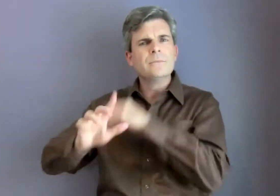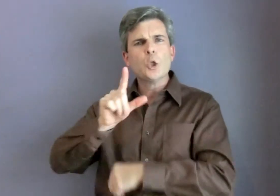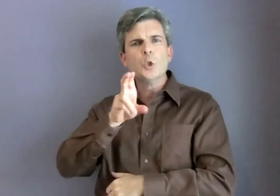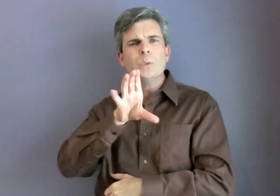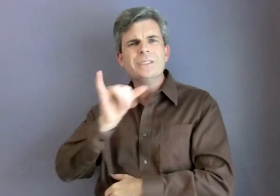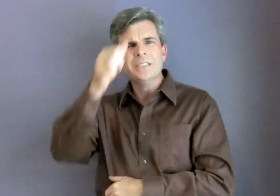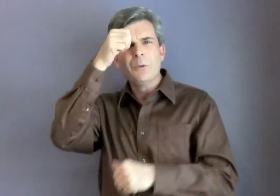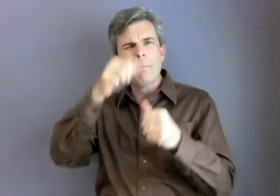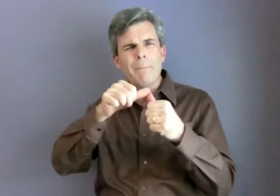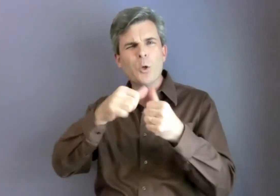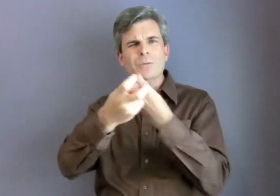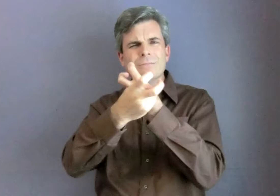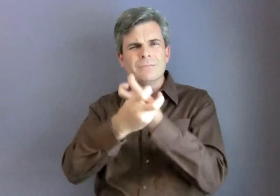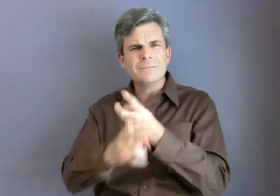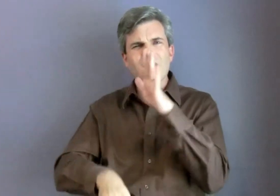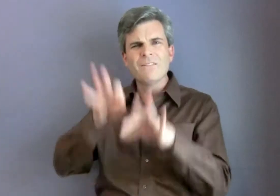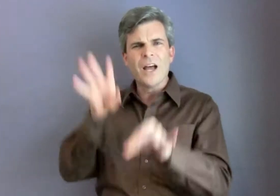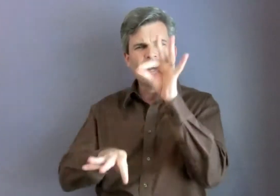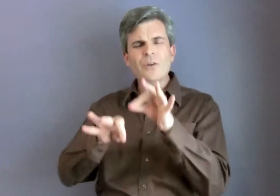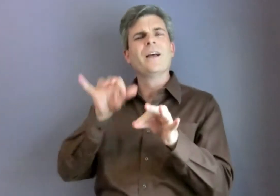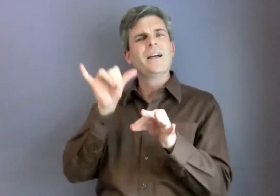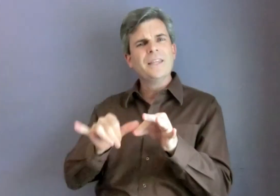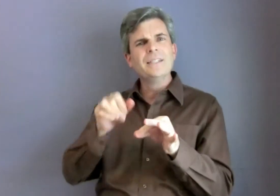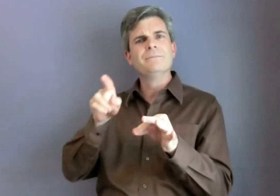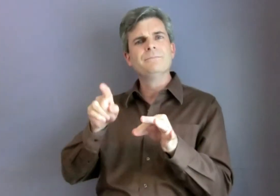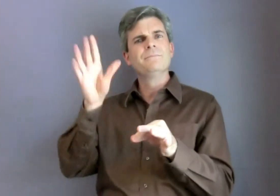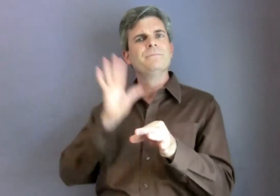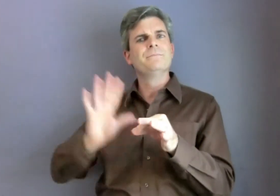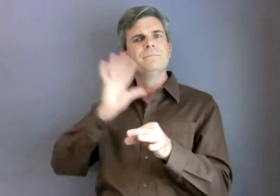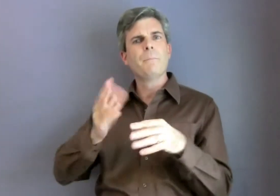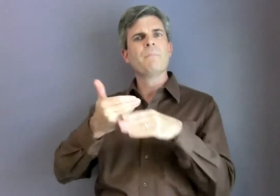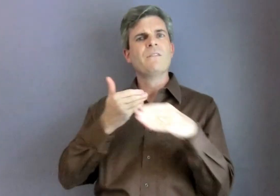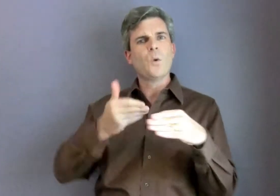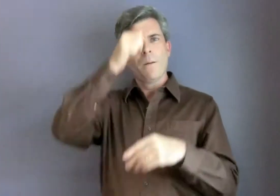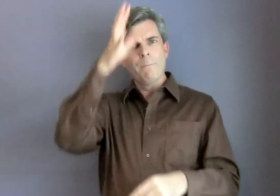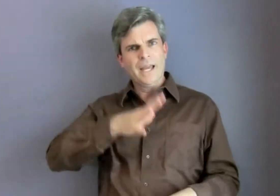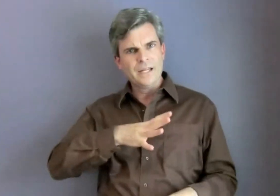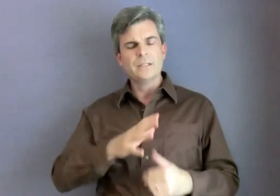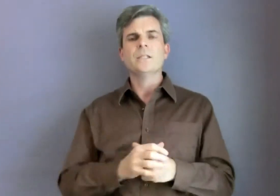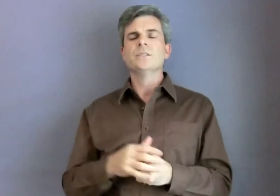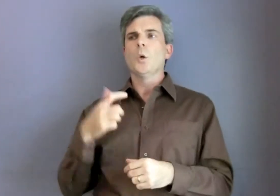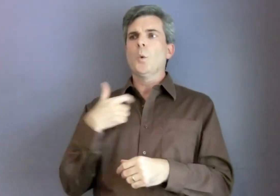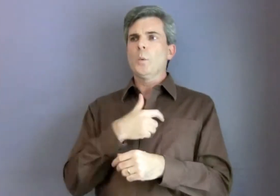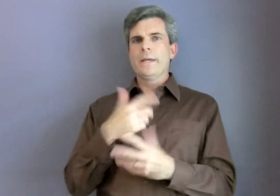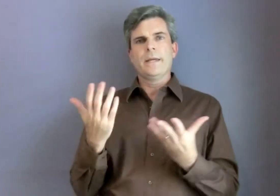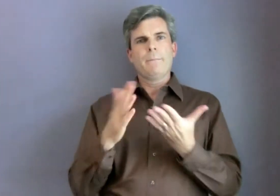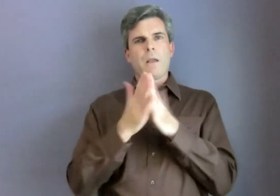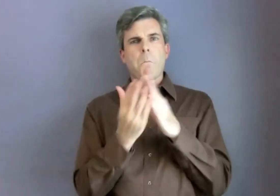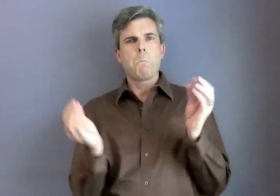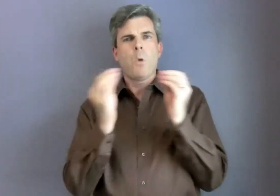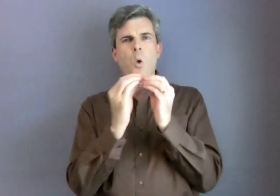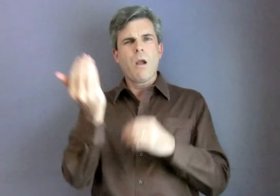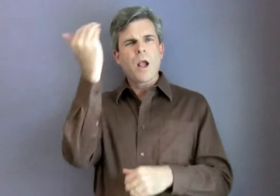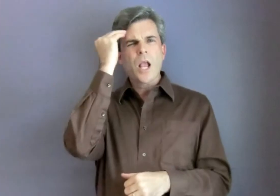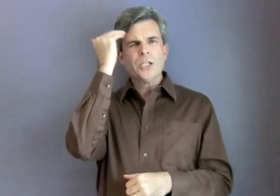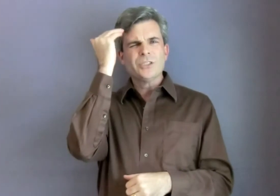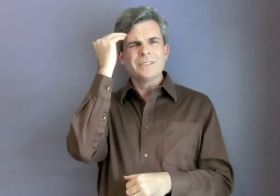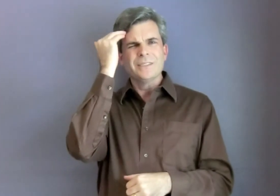bones, use tools to do that, to feed on the marrow, to grow our brains more. So we actually grew our consciousness in response to this global threat.